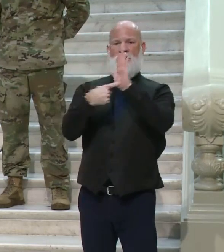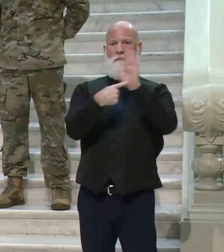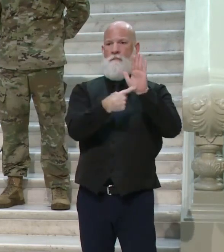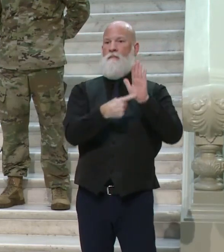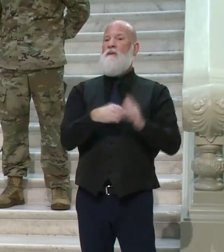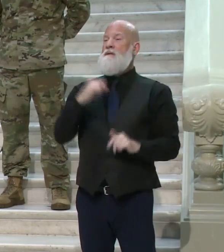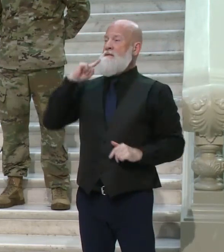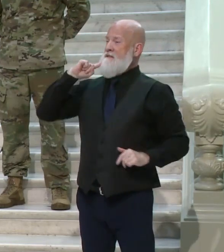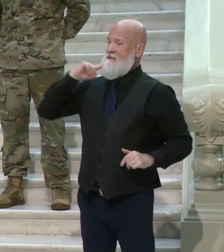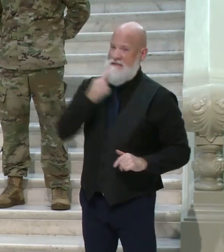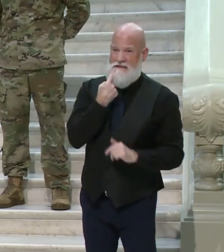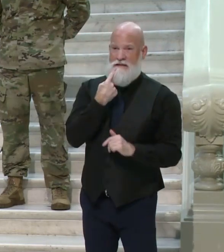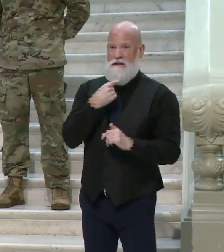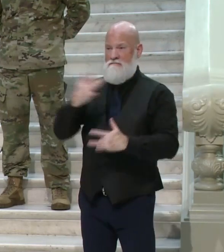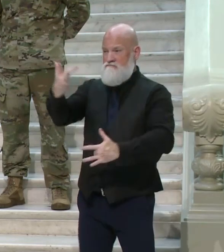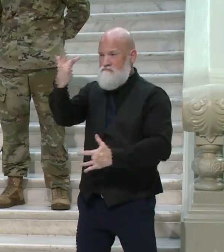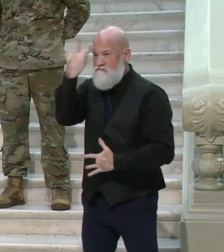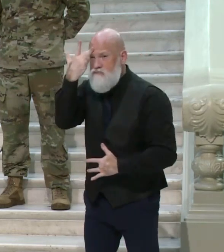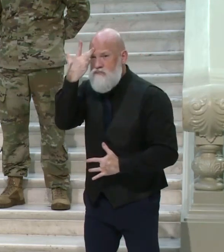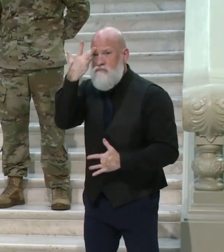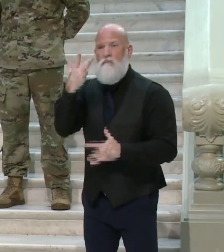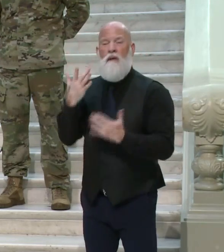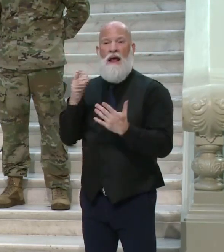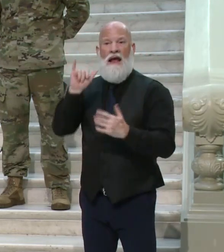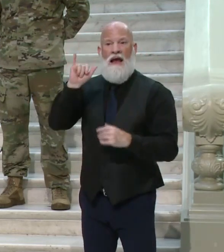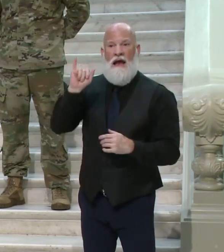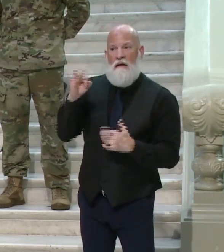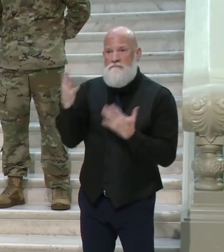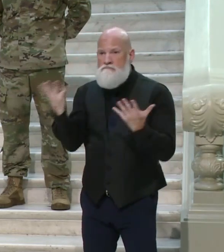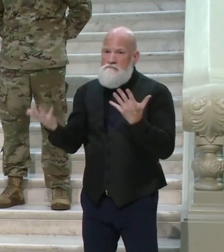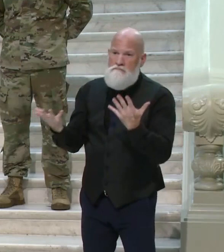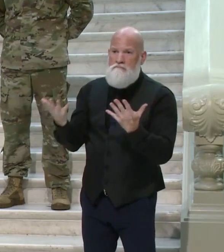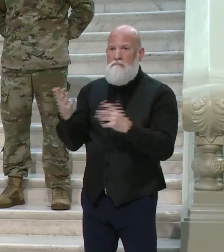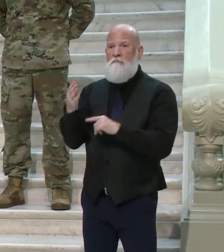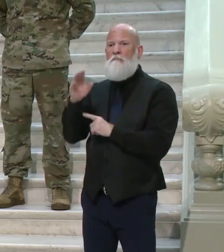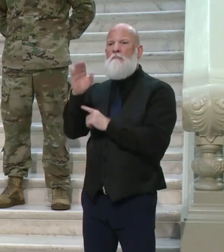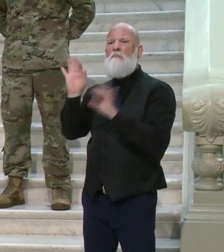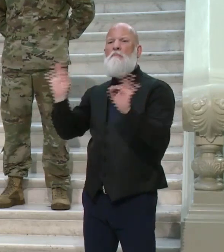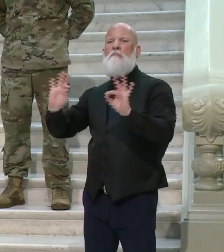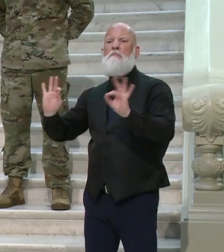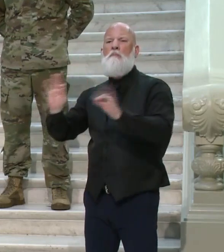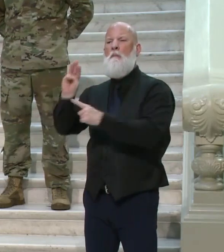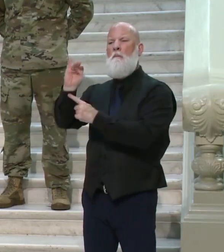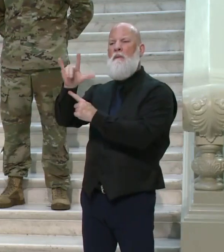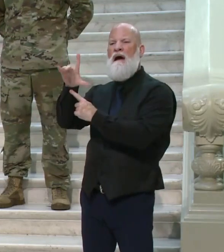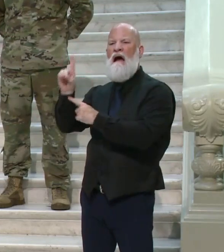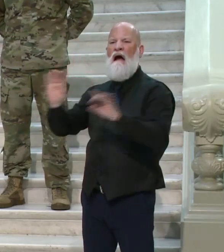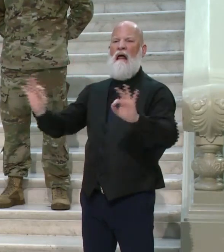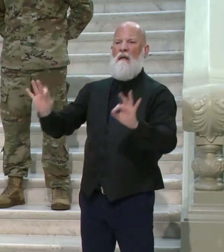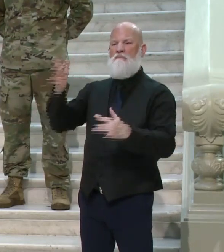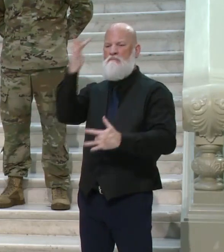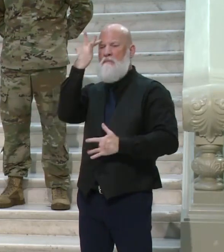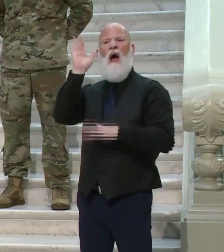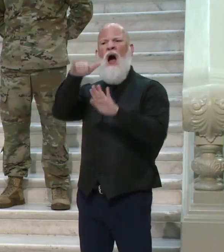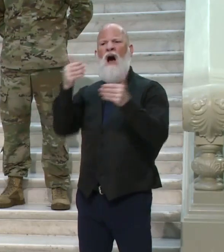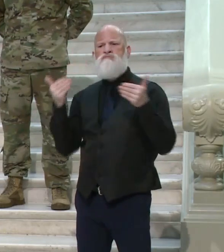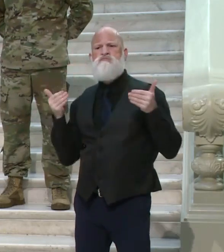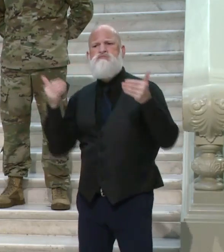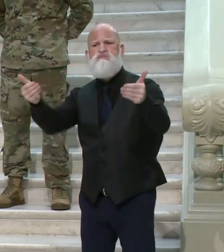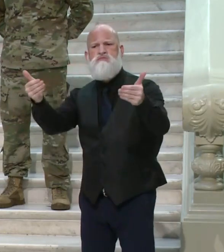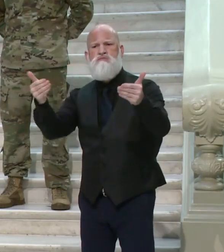like headache and muscle pain and other more traditional